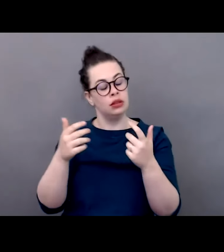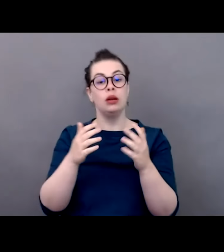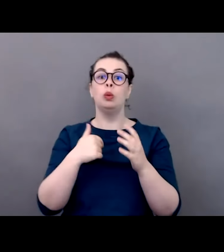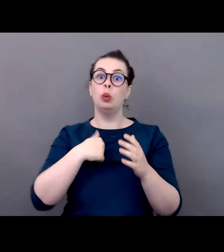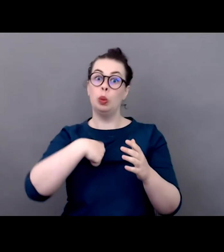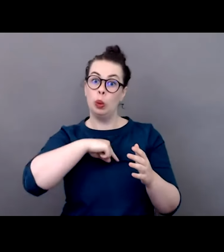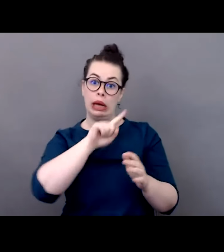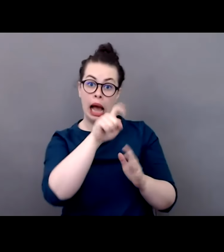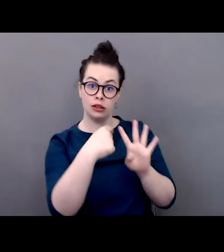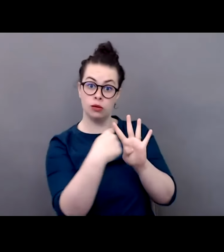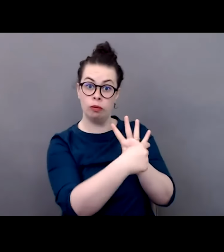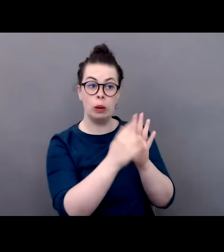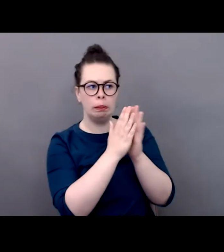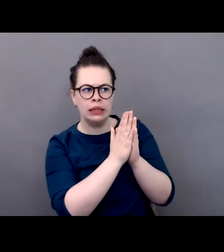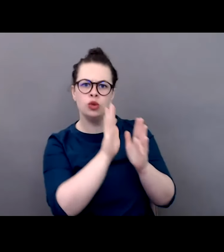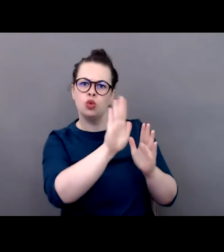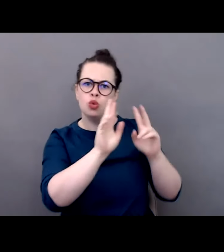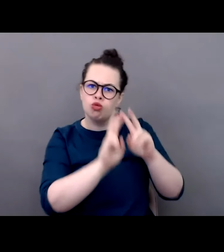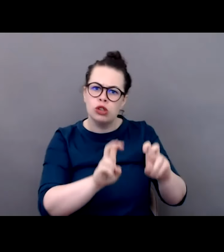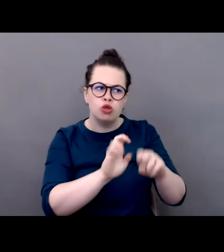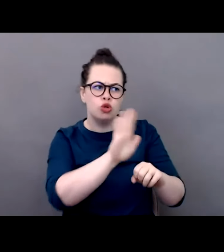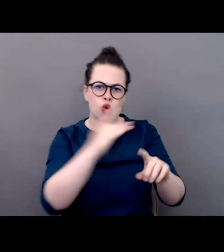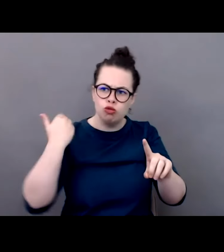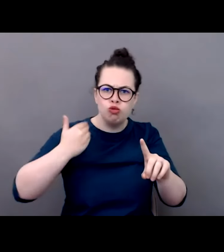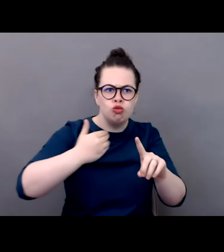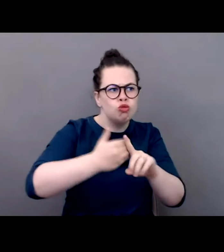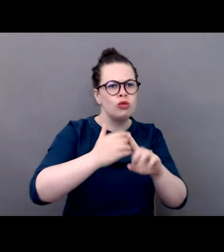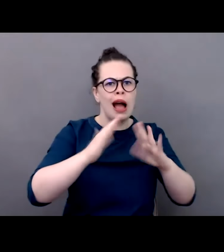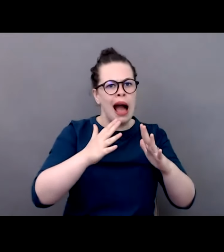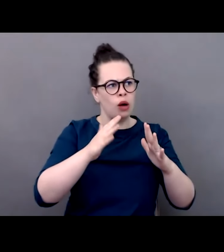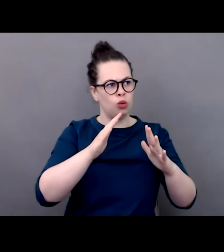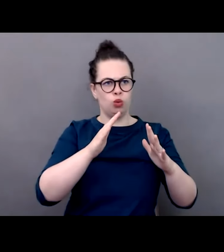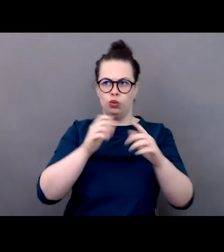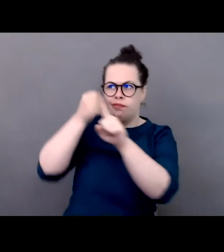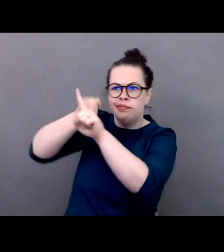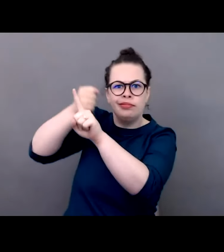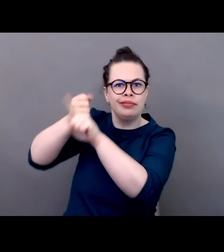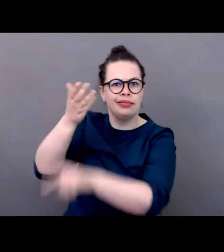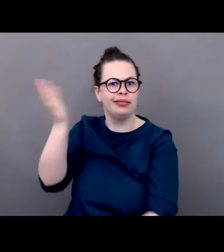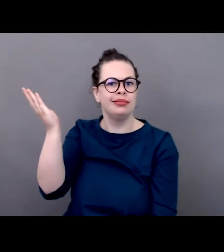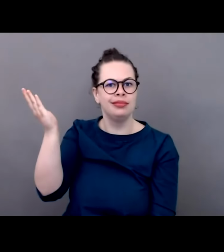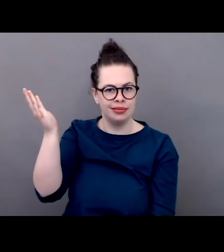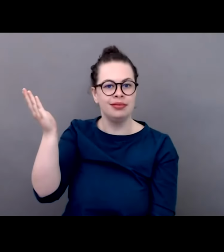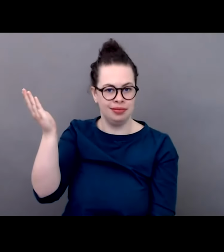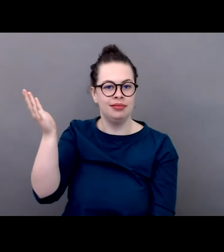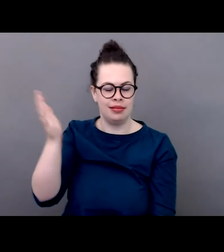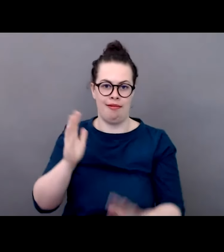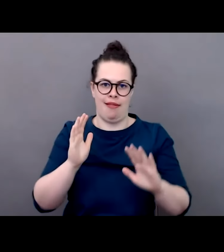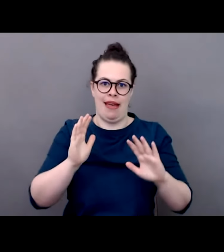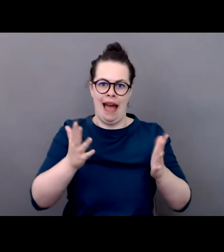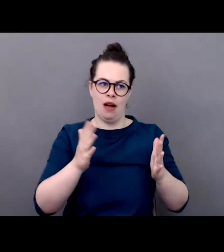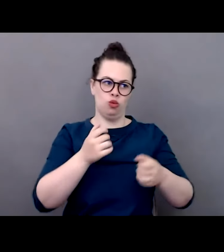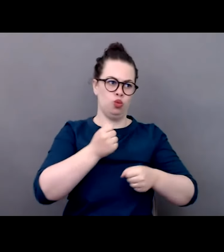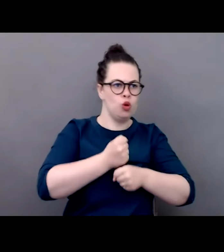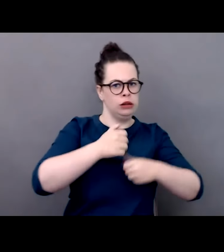on how research and advocacy, which are the core themes of DARE, as Eleanor just mentioned, can be used in each of